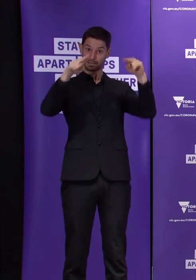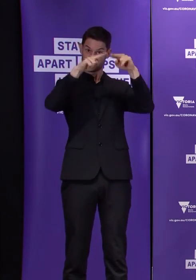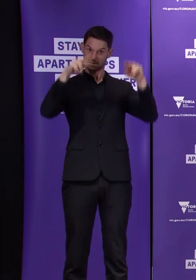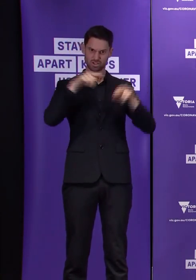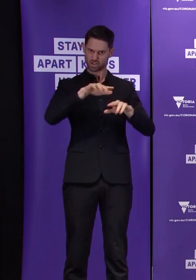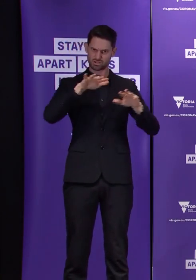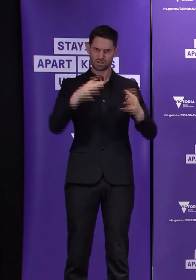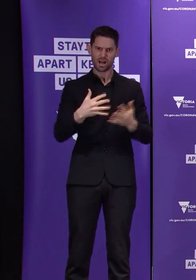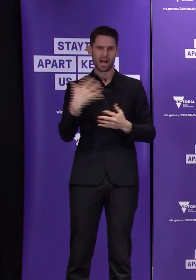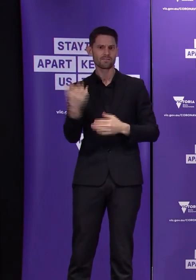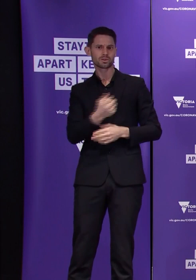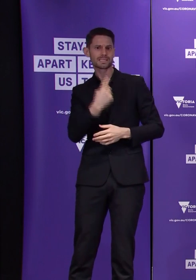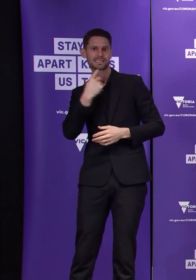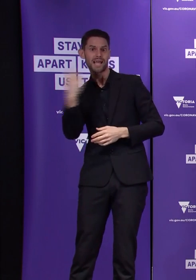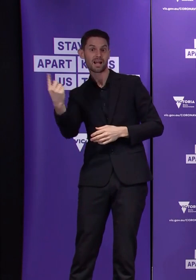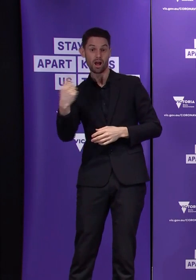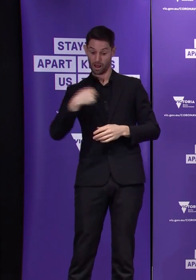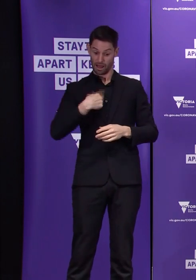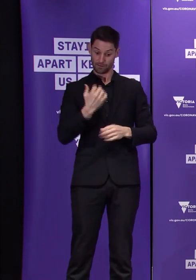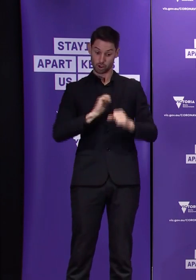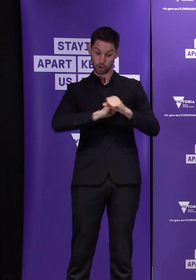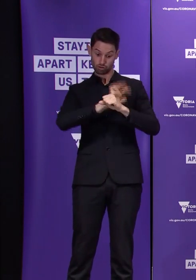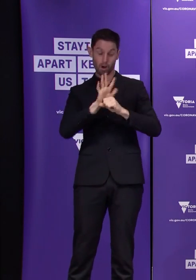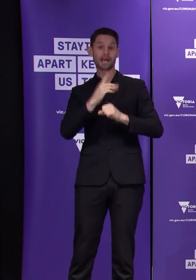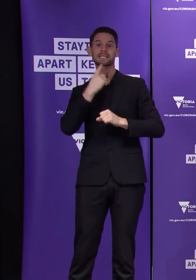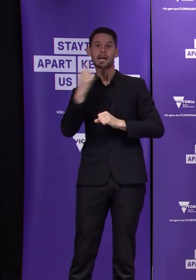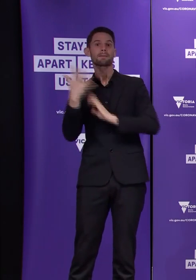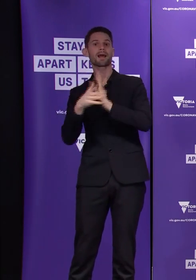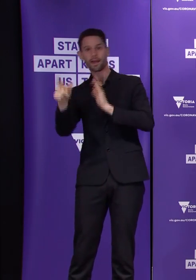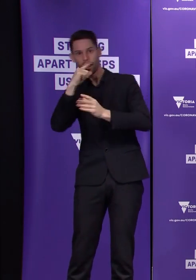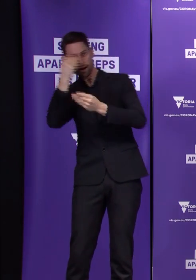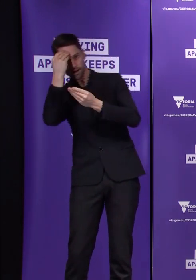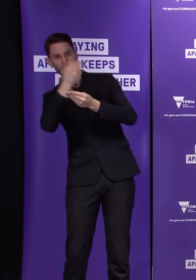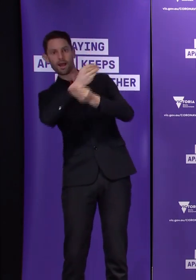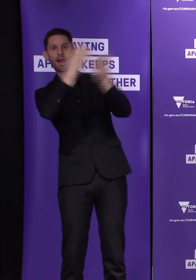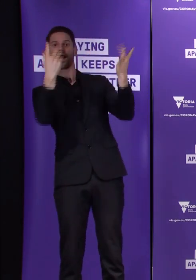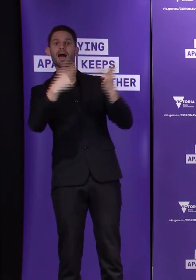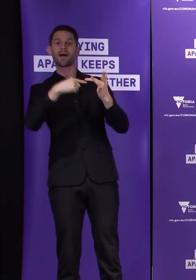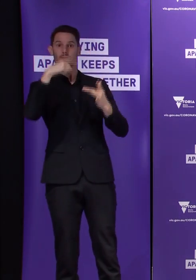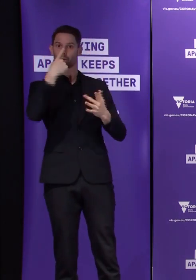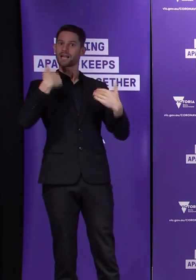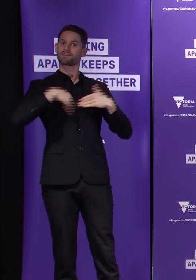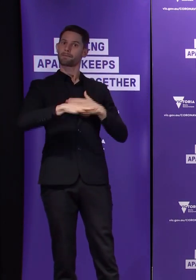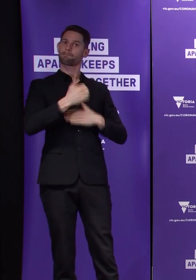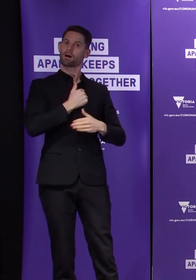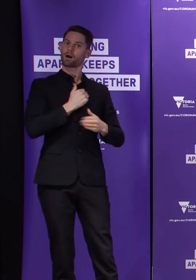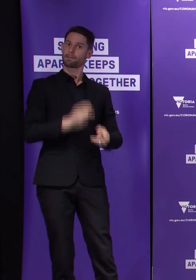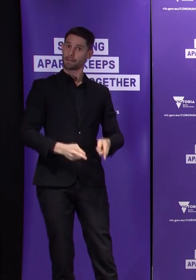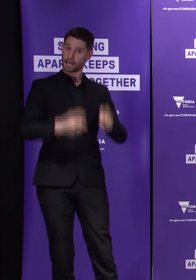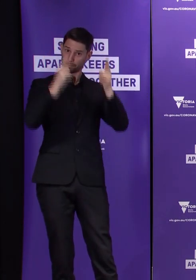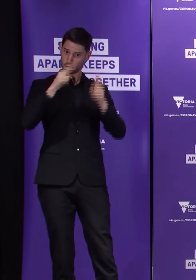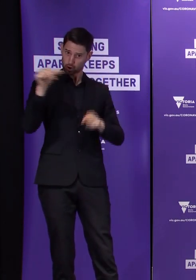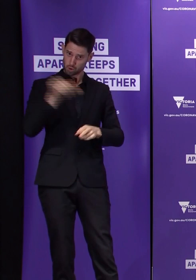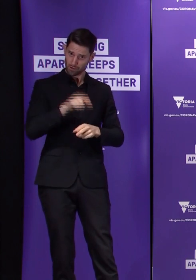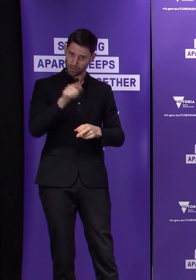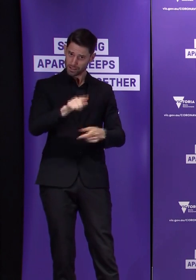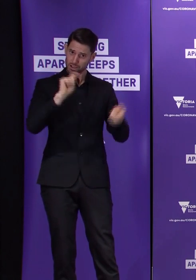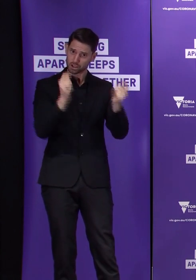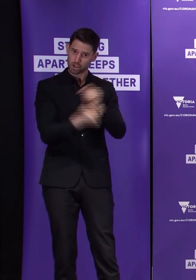happen first of all is I need to follow that up for you, and I'll speak to the Chief Health Officer about that. And if there's if that's presenting as an